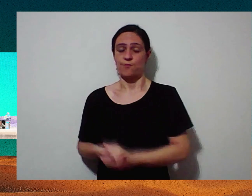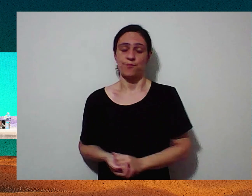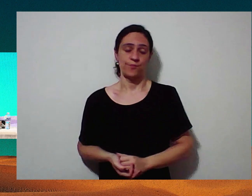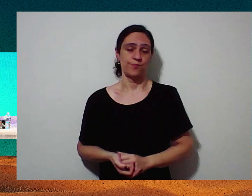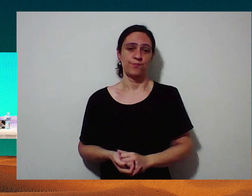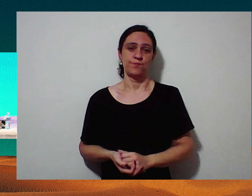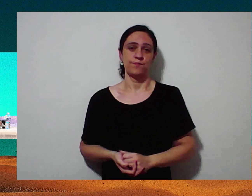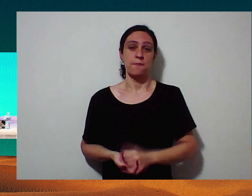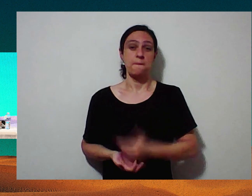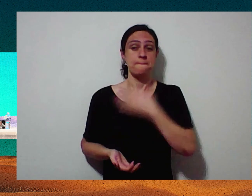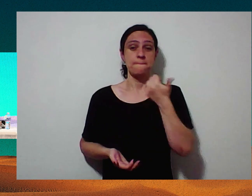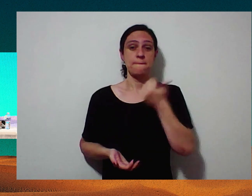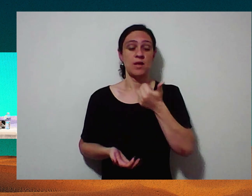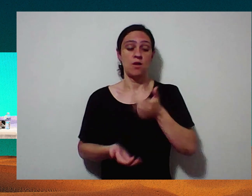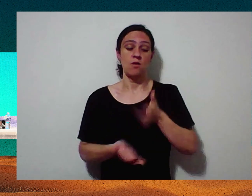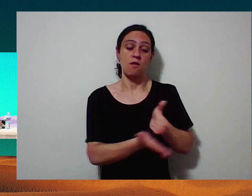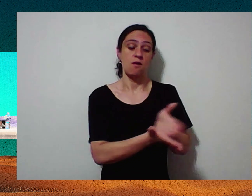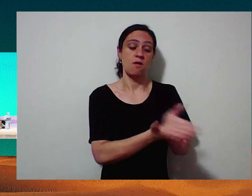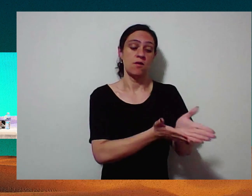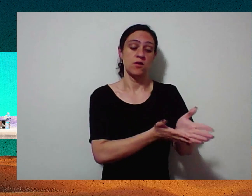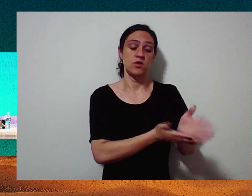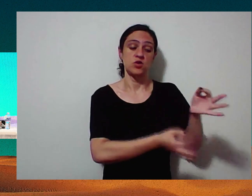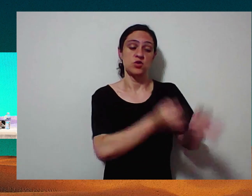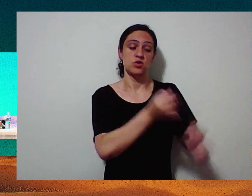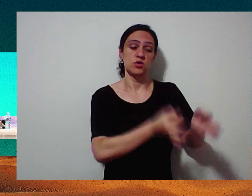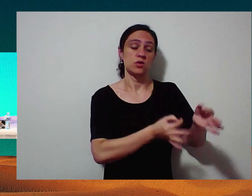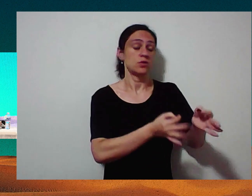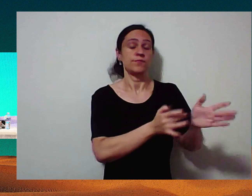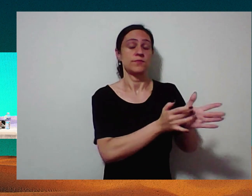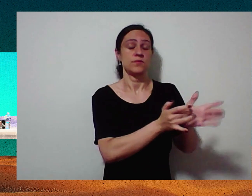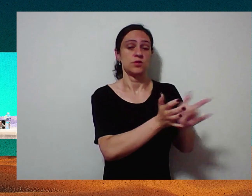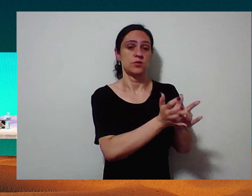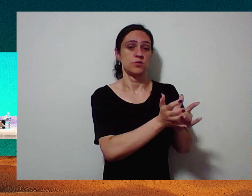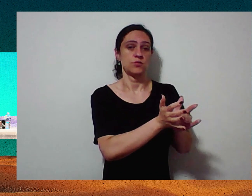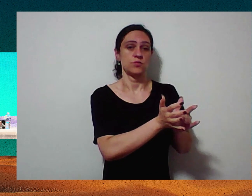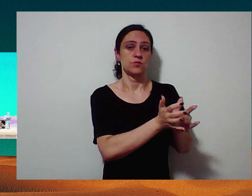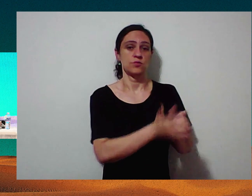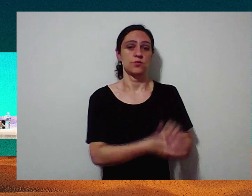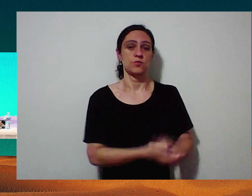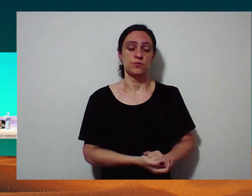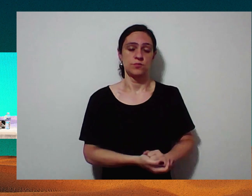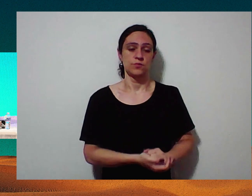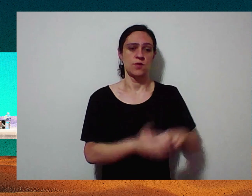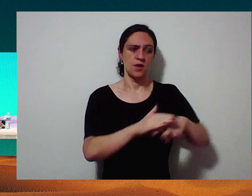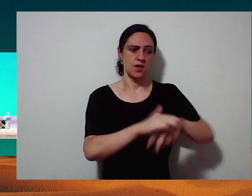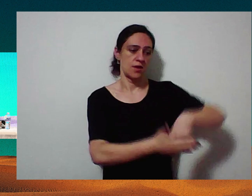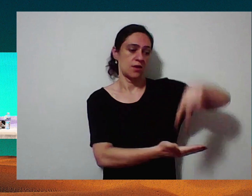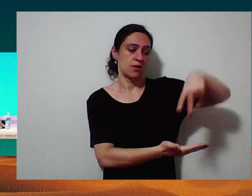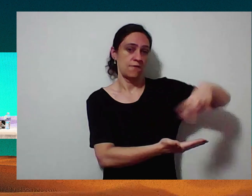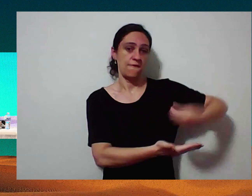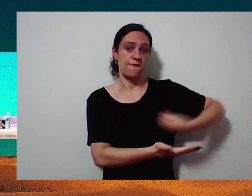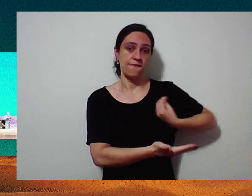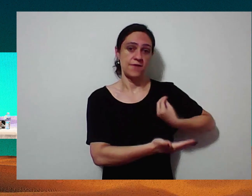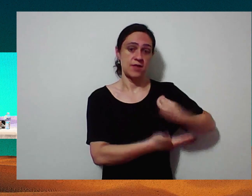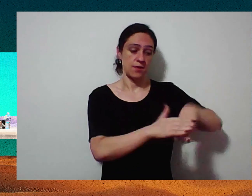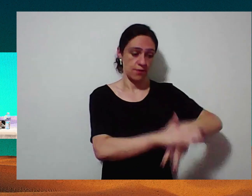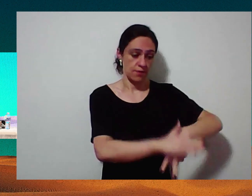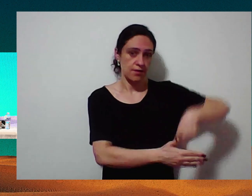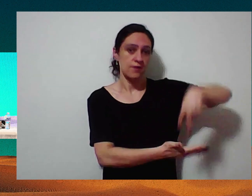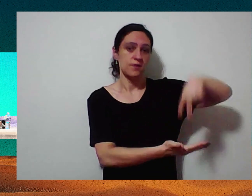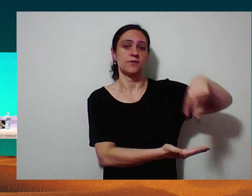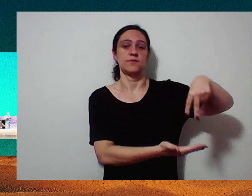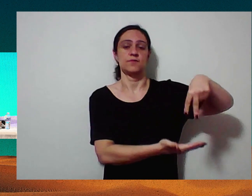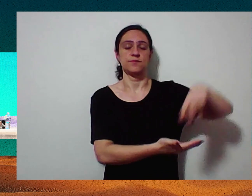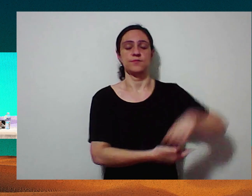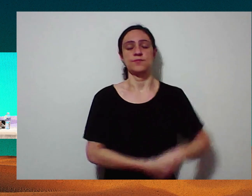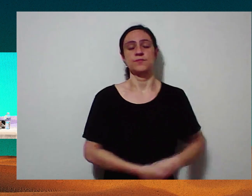caminho de Jesus. It's better to take the path of Jesus. Aí você vai para a ressurreição da vida. Then you will have a resurrection of life. Você reinará